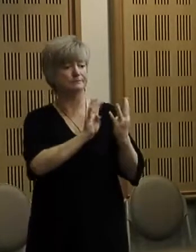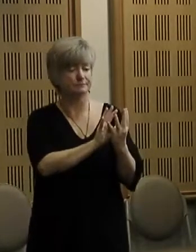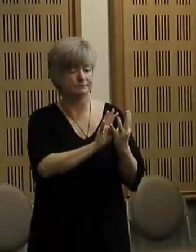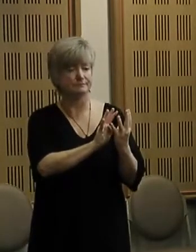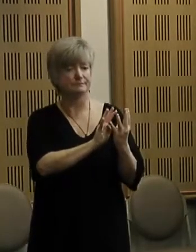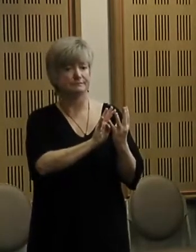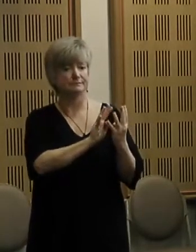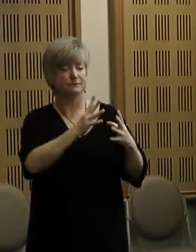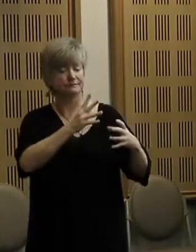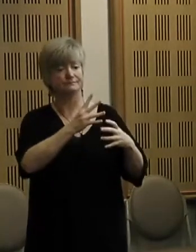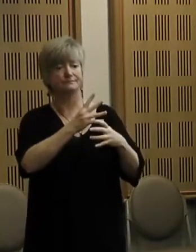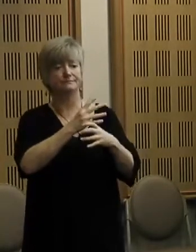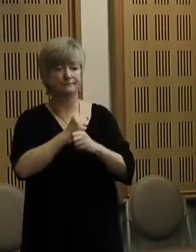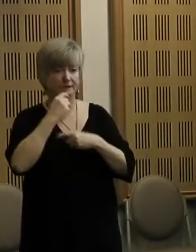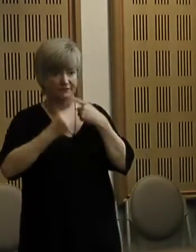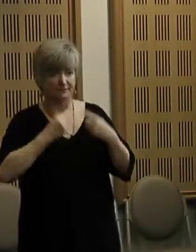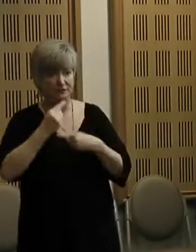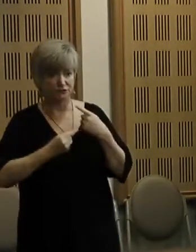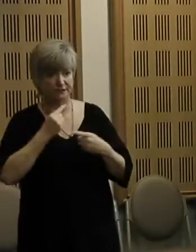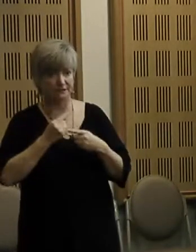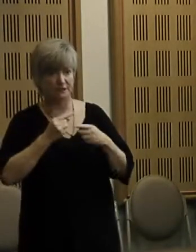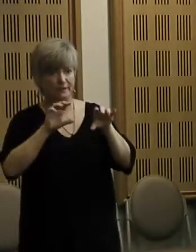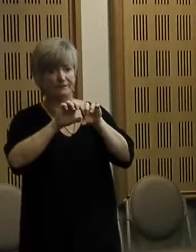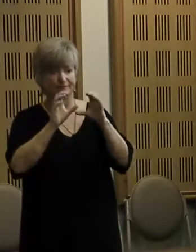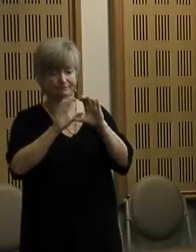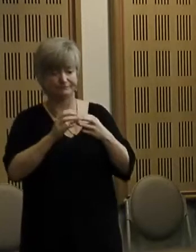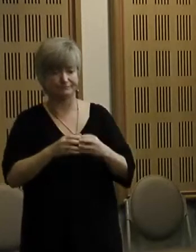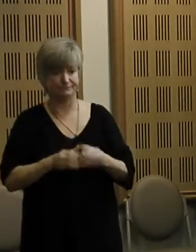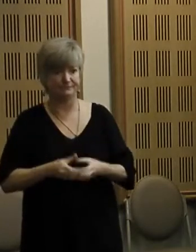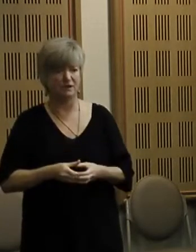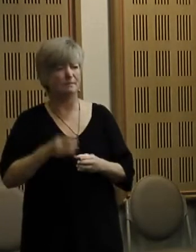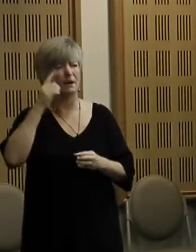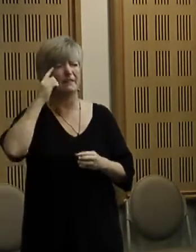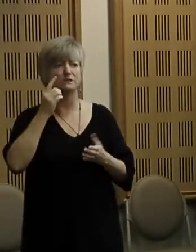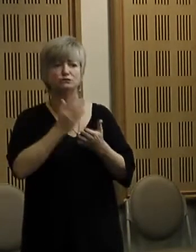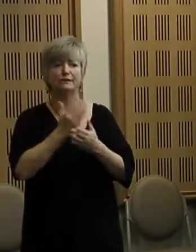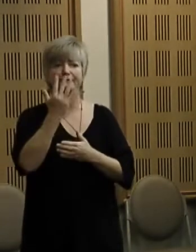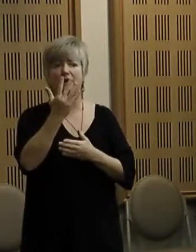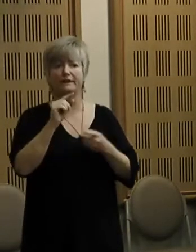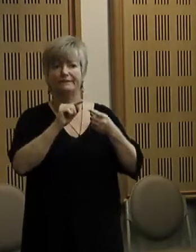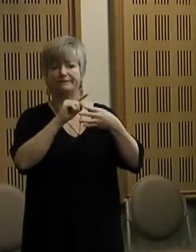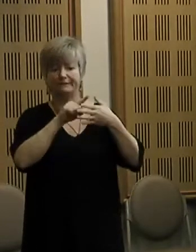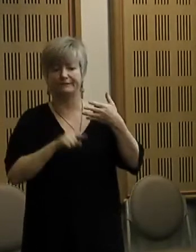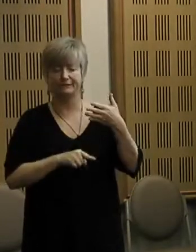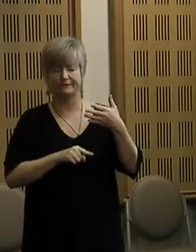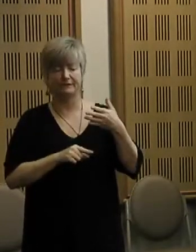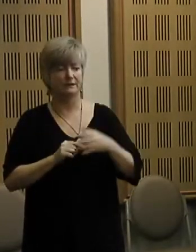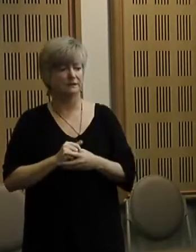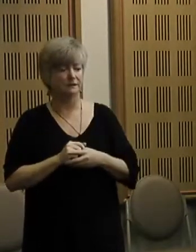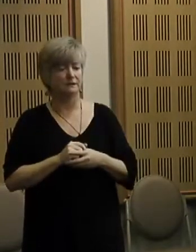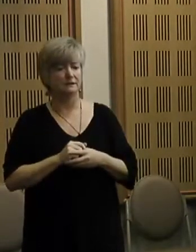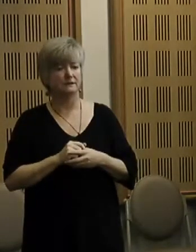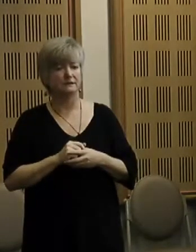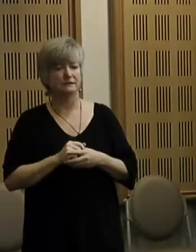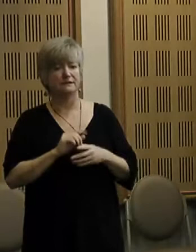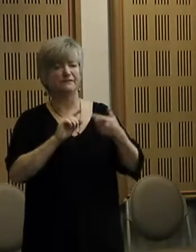the information that we were getting, and we could break it into these 4, but I actually think there's 5 dot points here. Now, the very first one that's